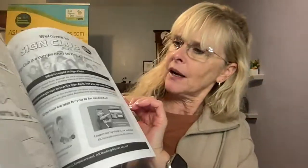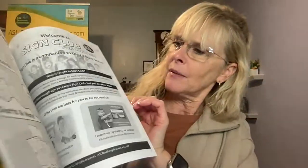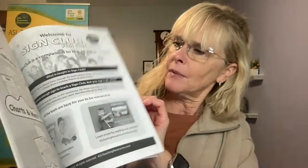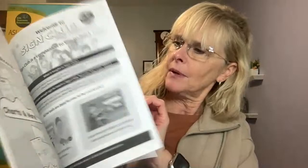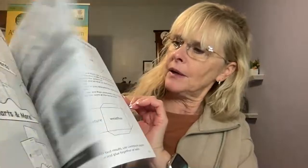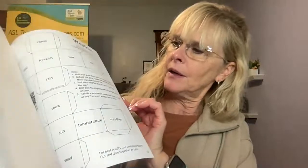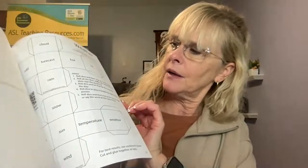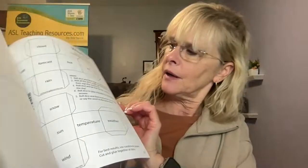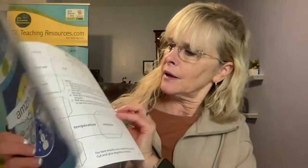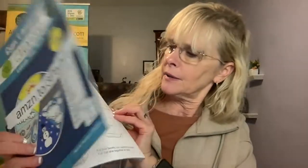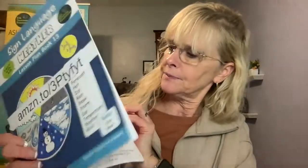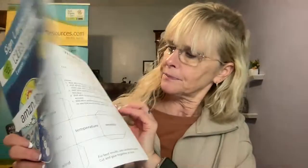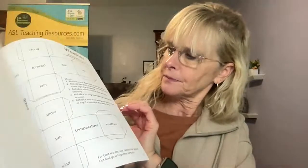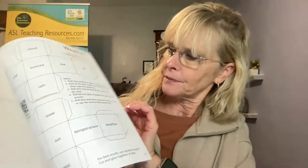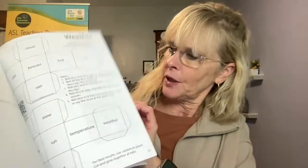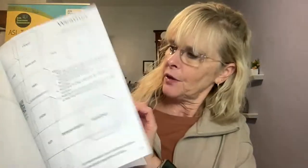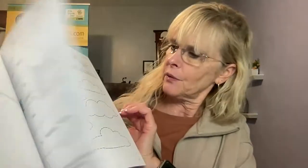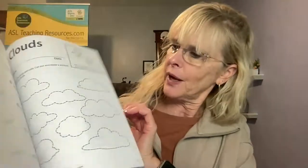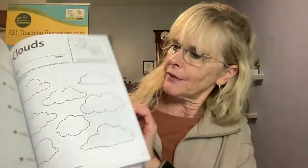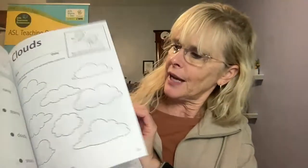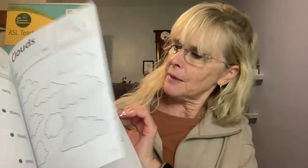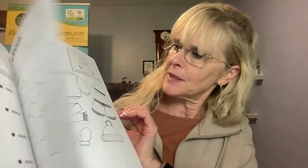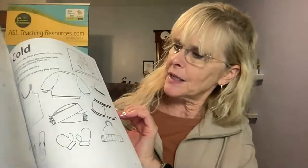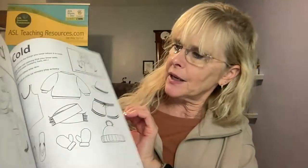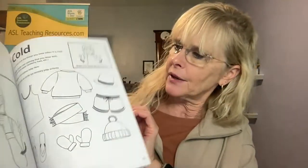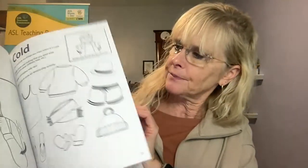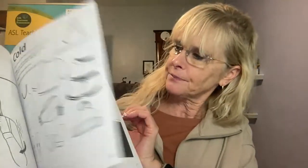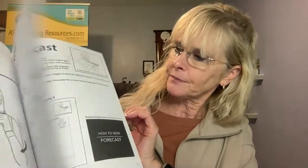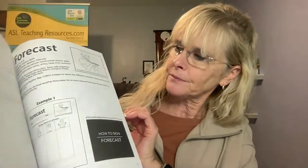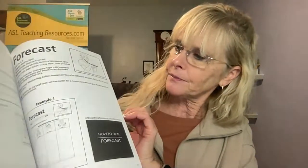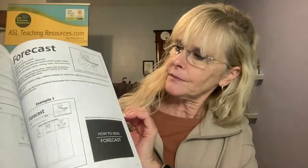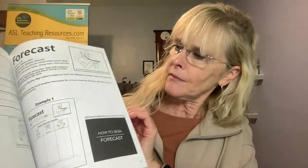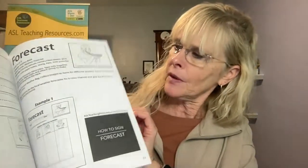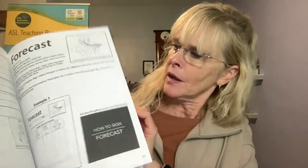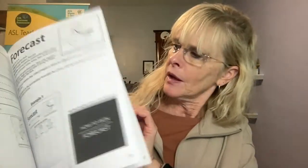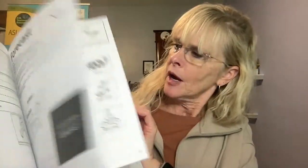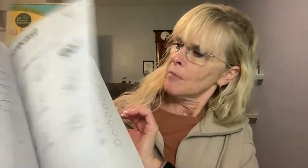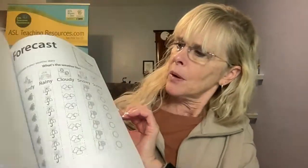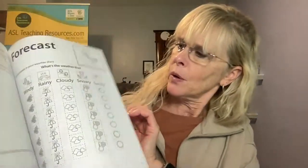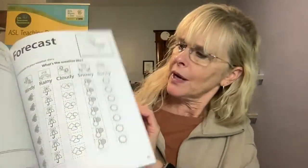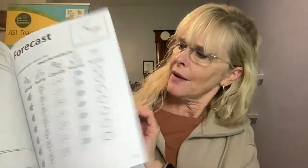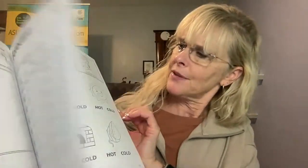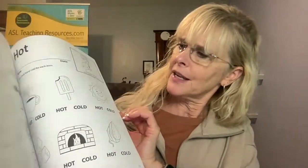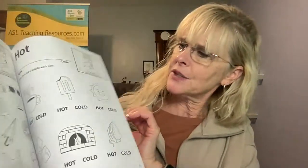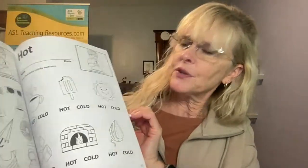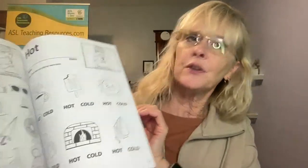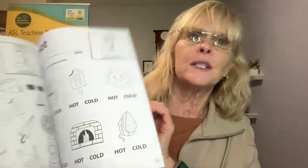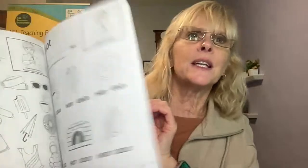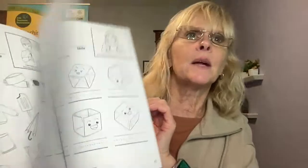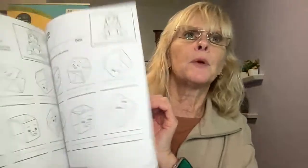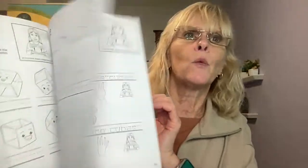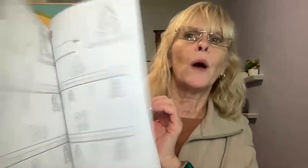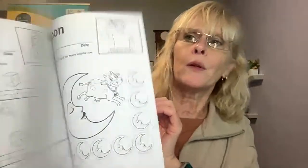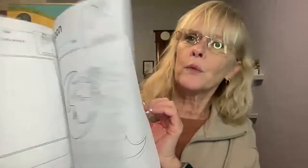up, there we have games in here. But we're going to have things for you to set up your weather